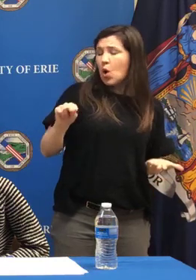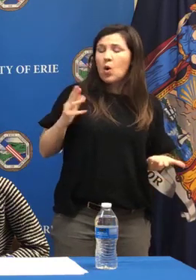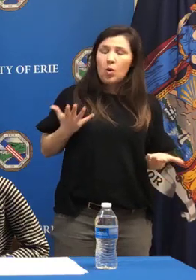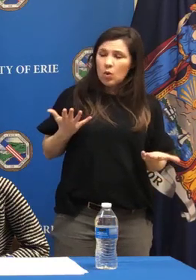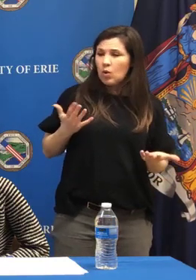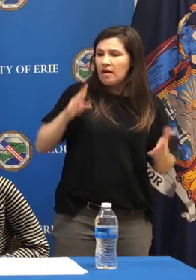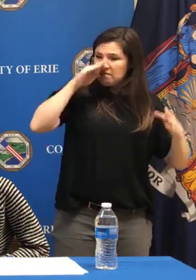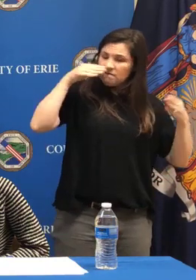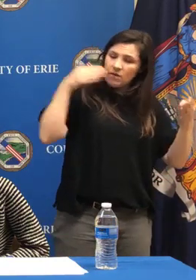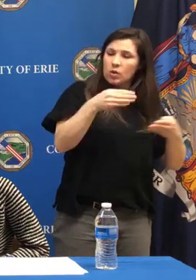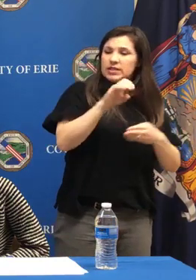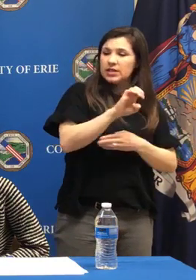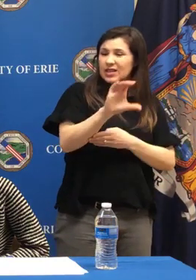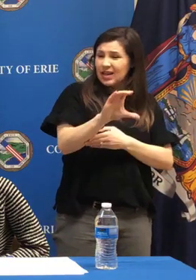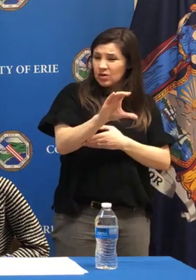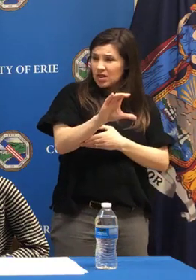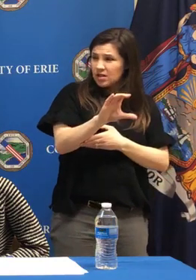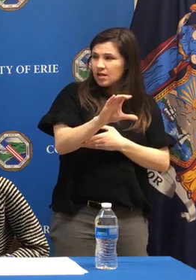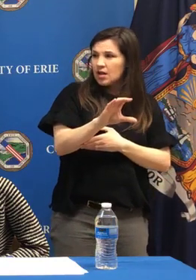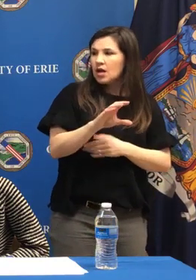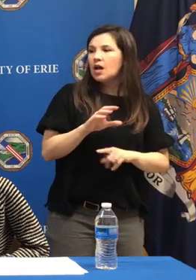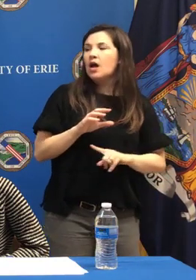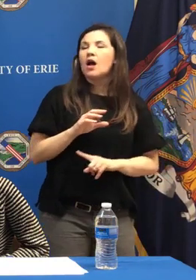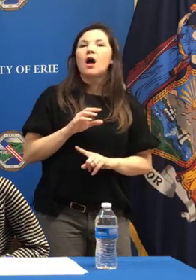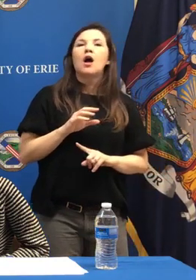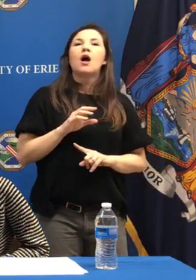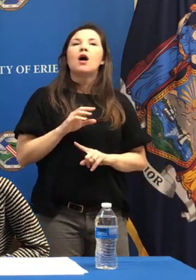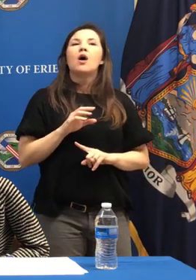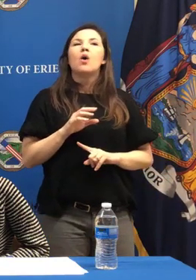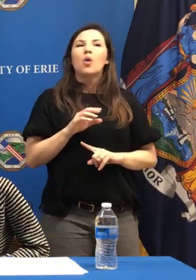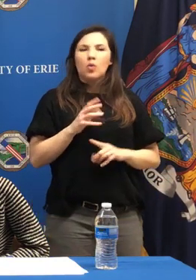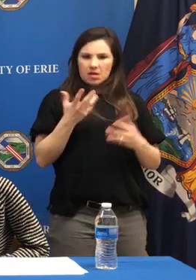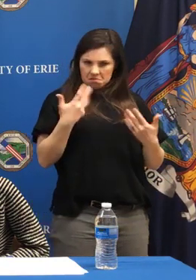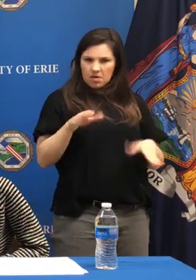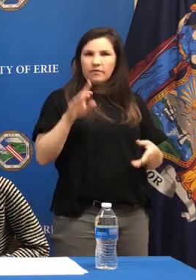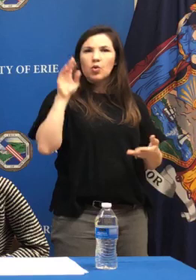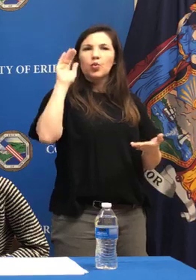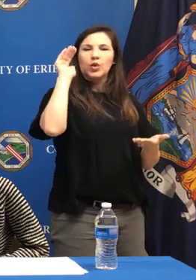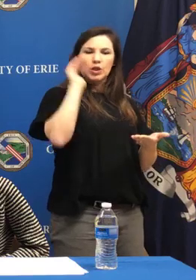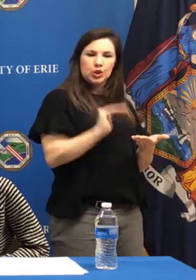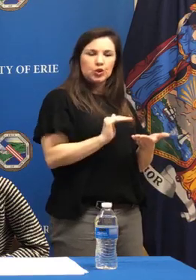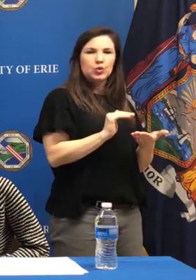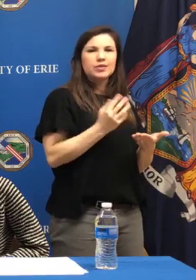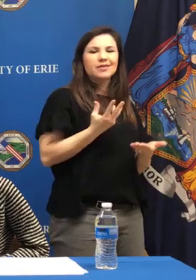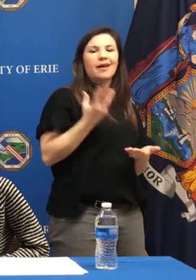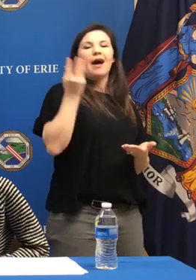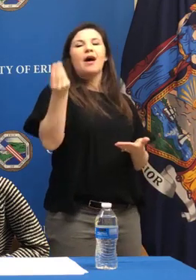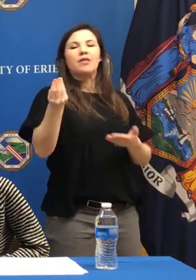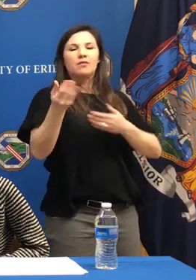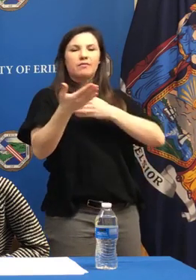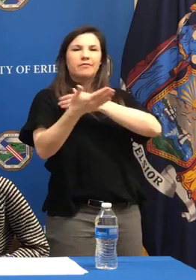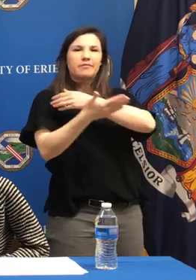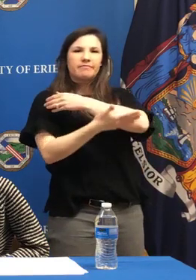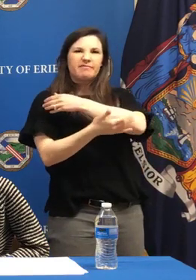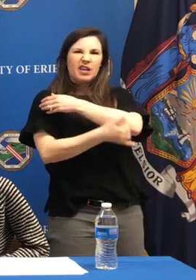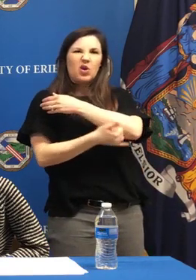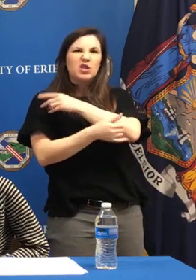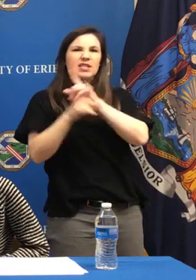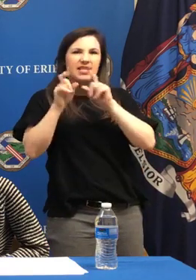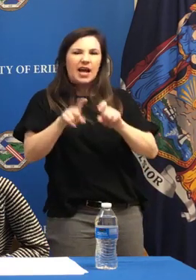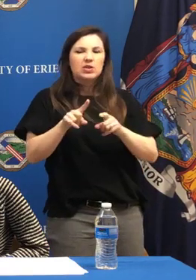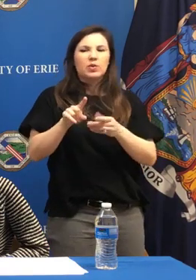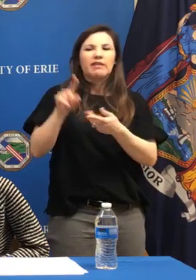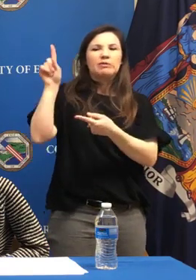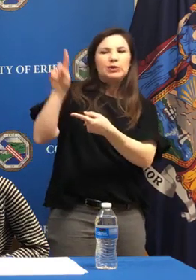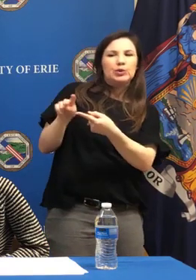focus just on Erie County residents? We have reduced the number of out-of-county tests that are being done. So